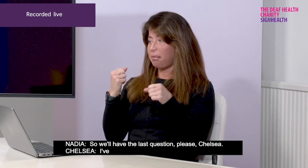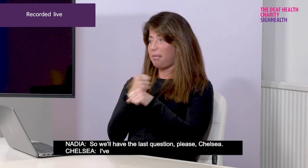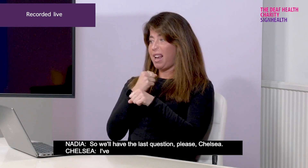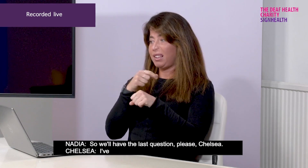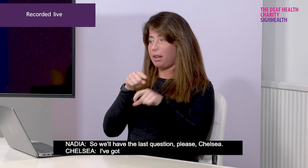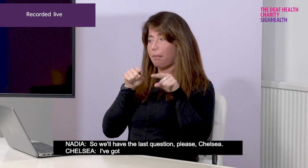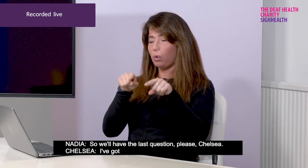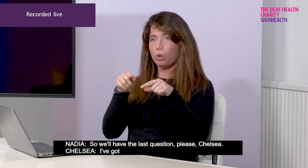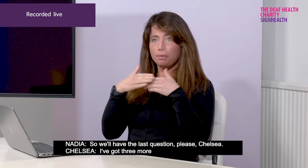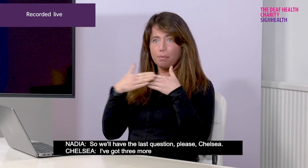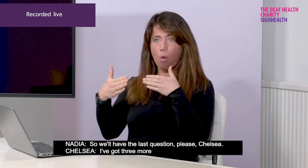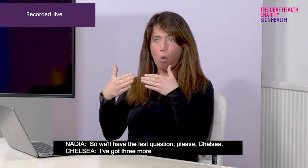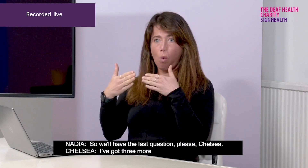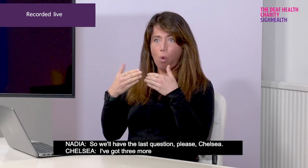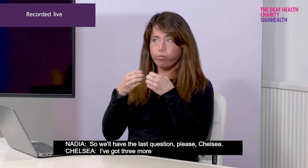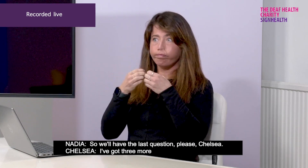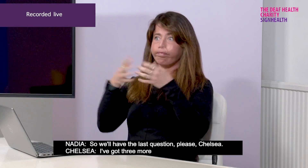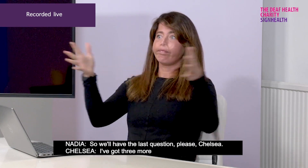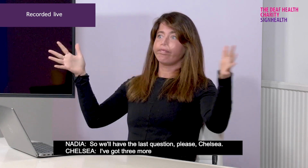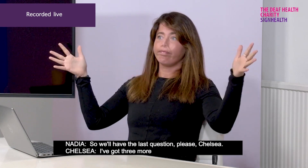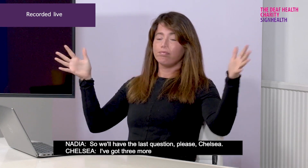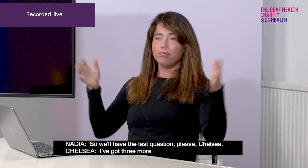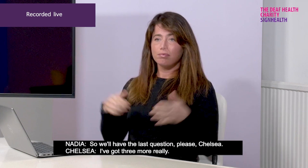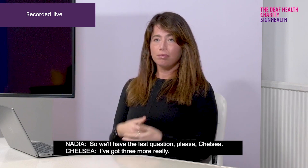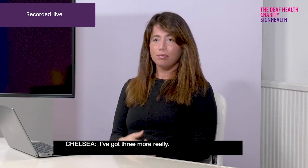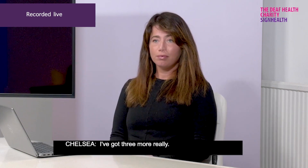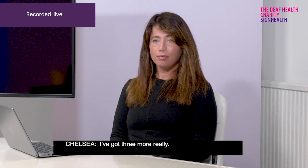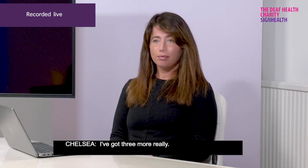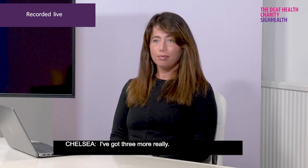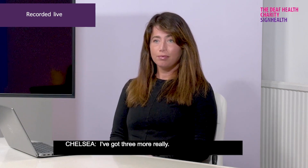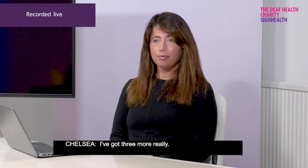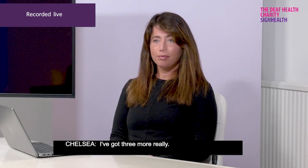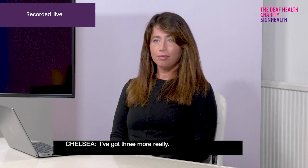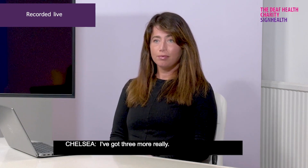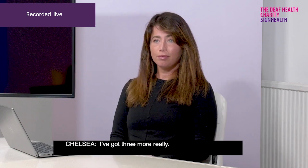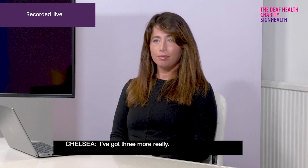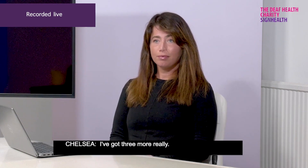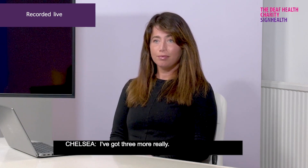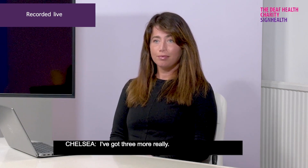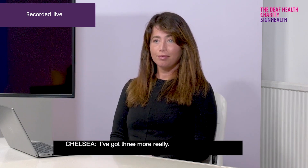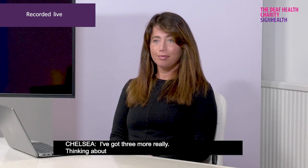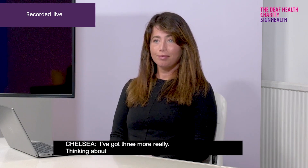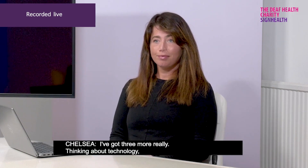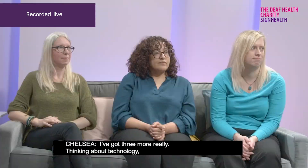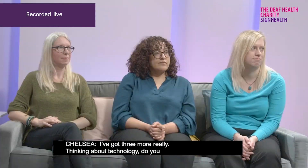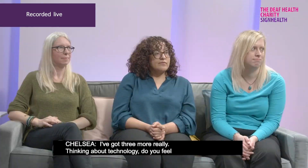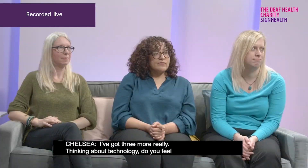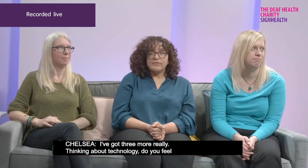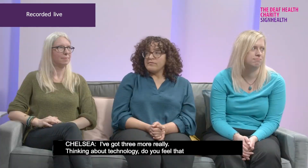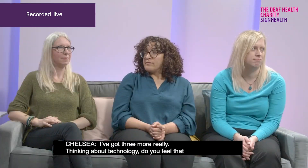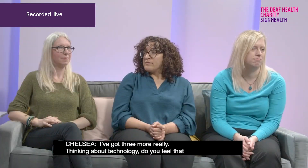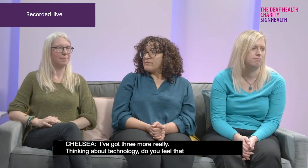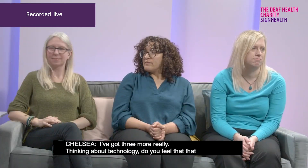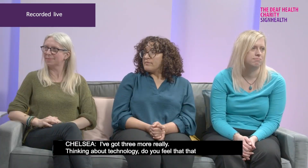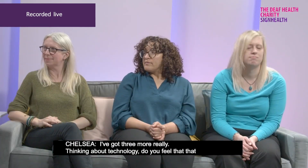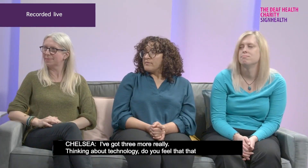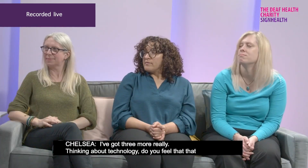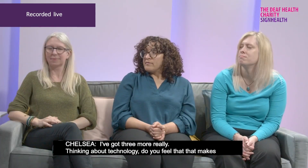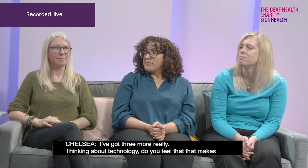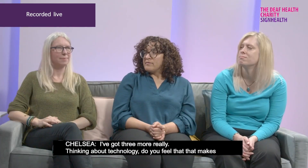So, thinking about technology, do you feel that that makes abuse more common or widespread?